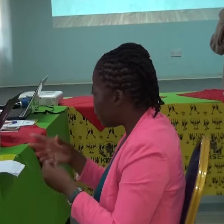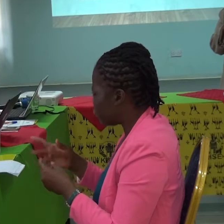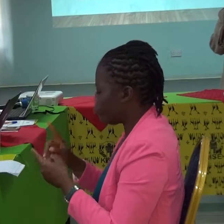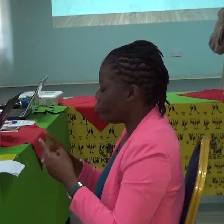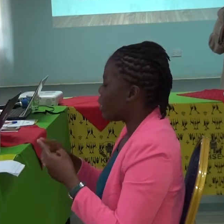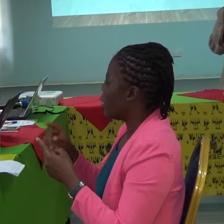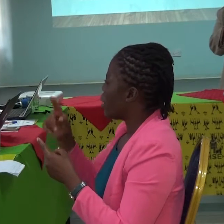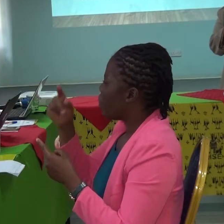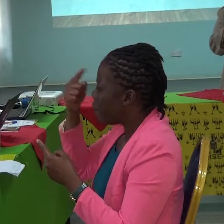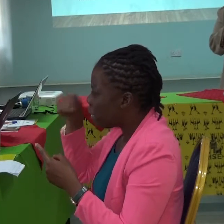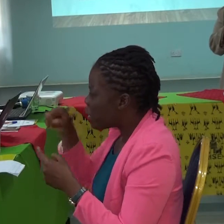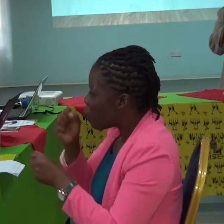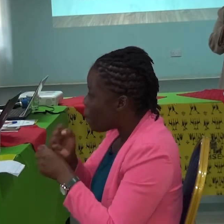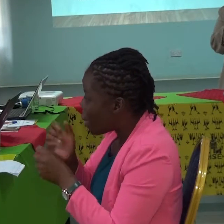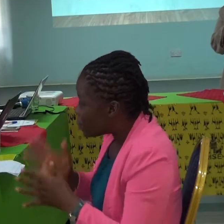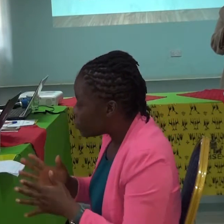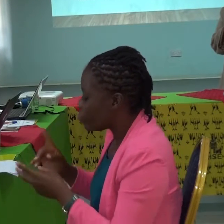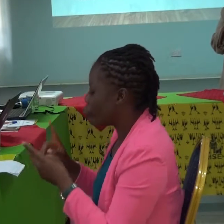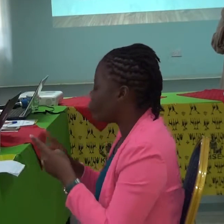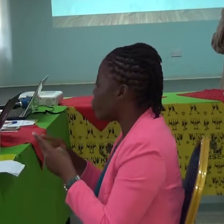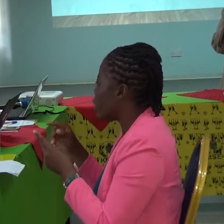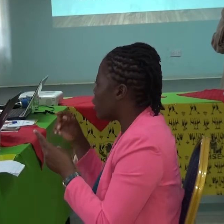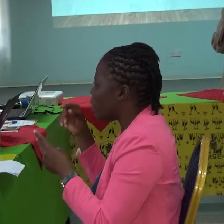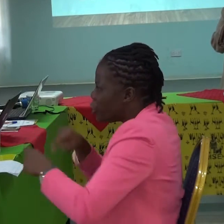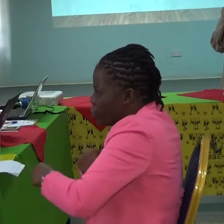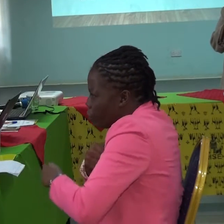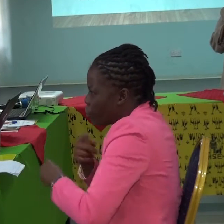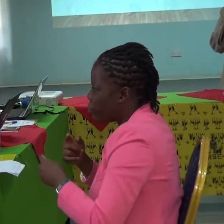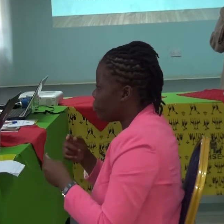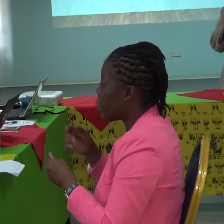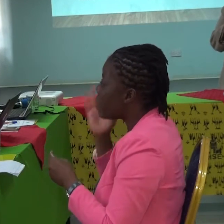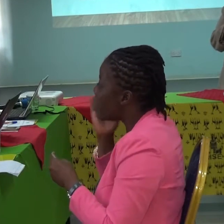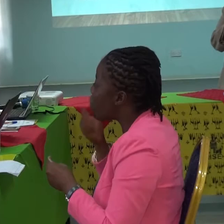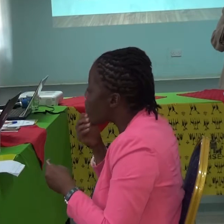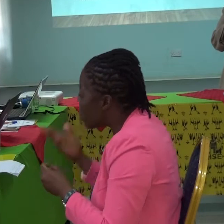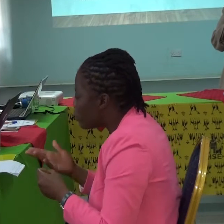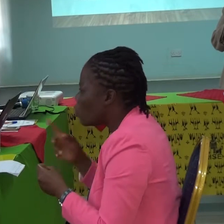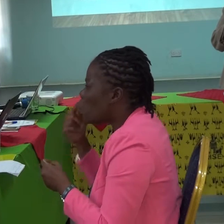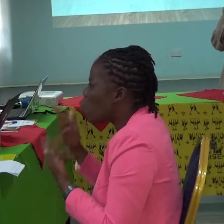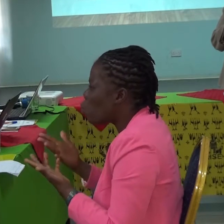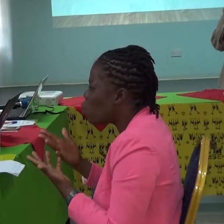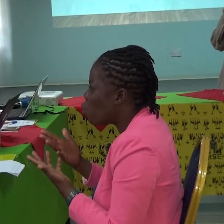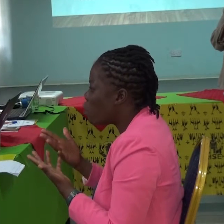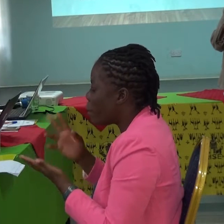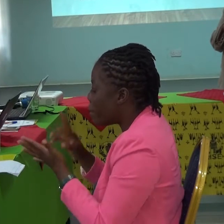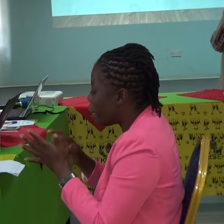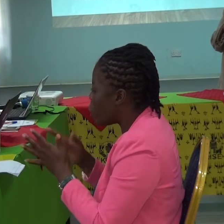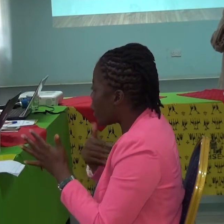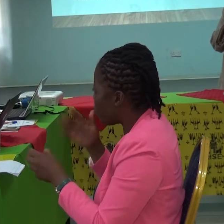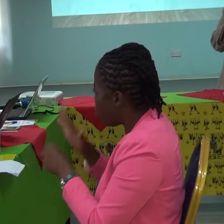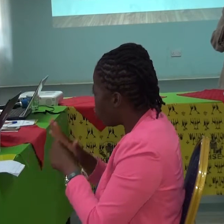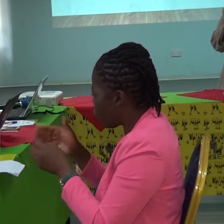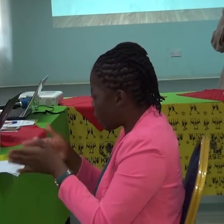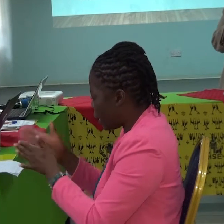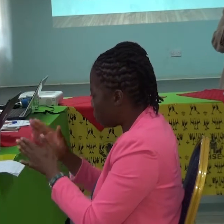at the ministry? Who is the problem? Is it the chief? Because according to what I know, we still have a lot of